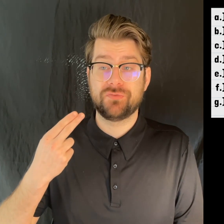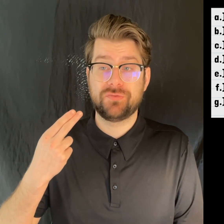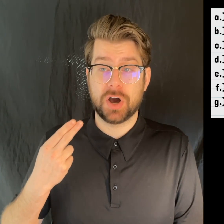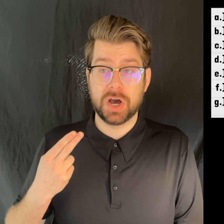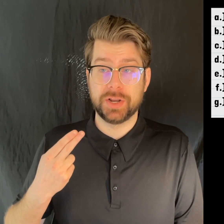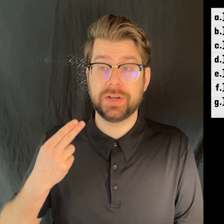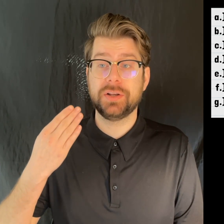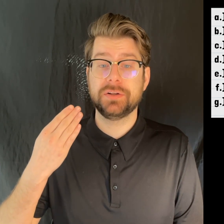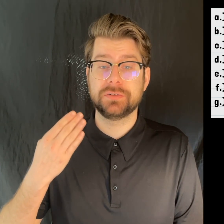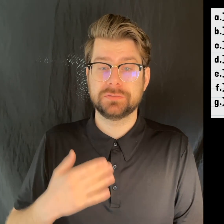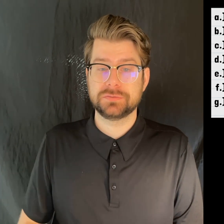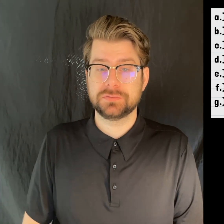vun,